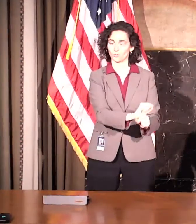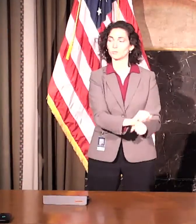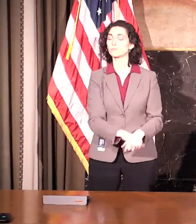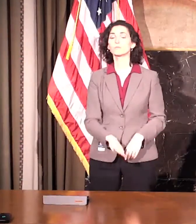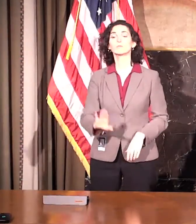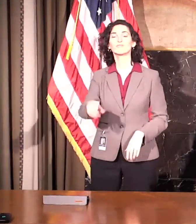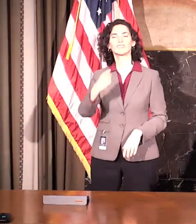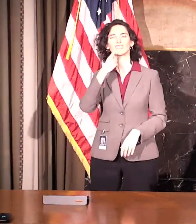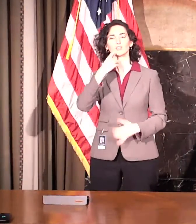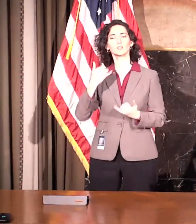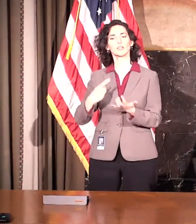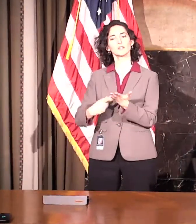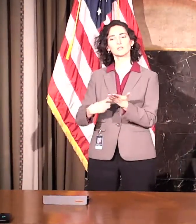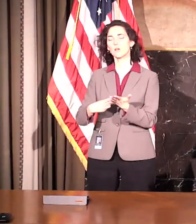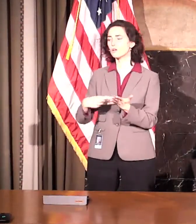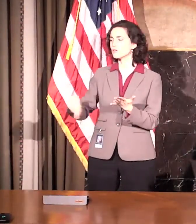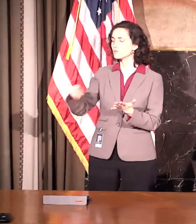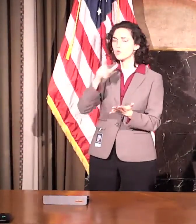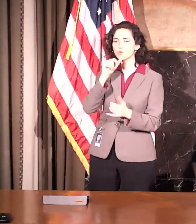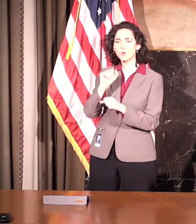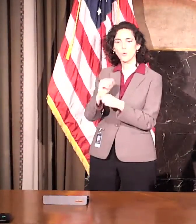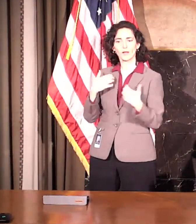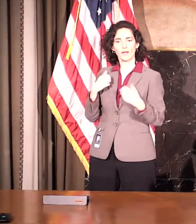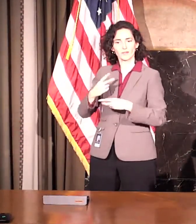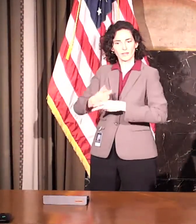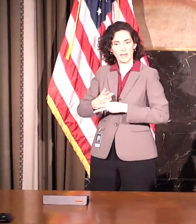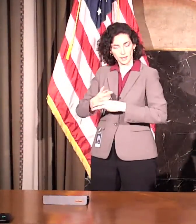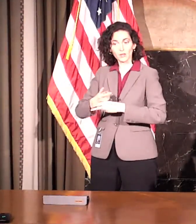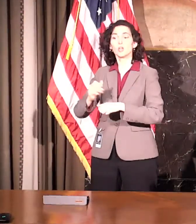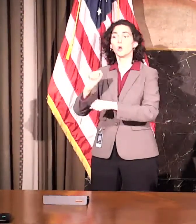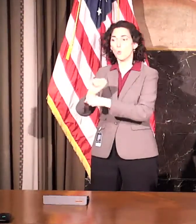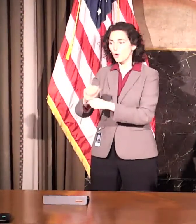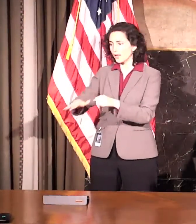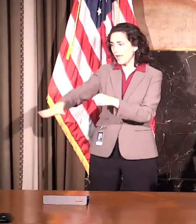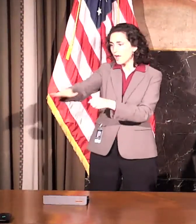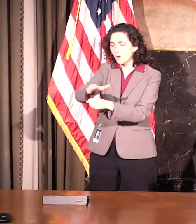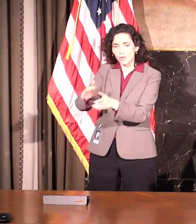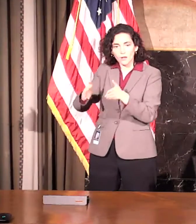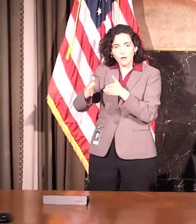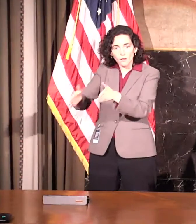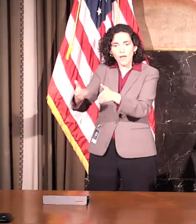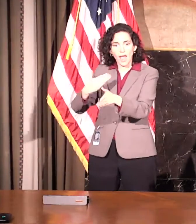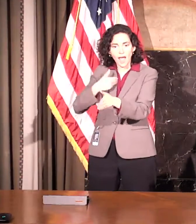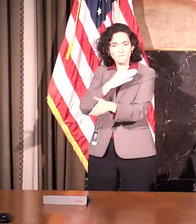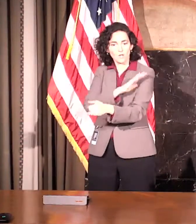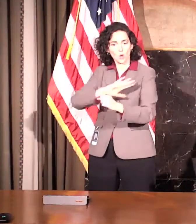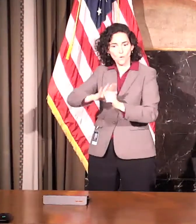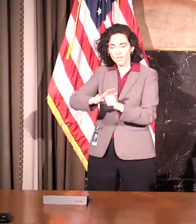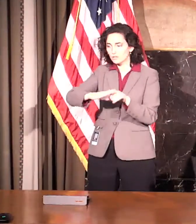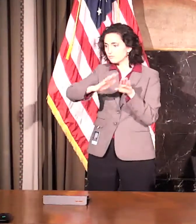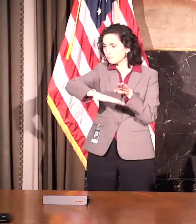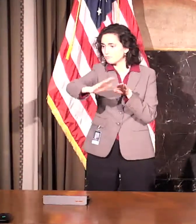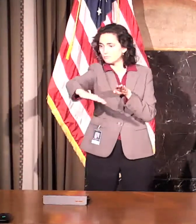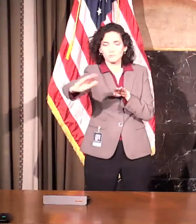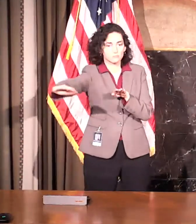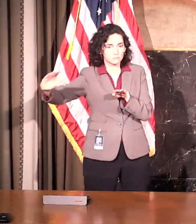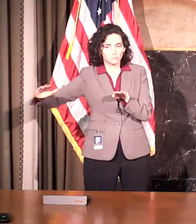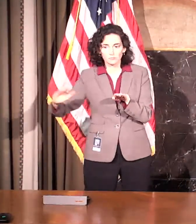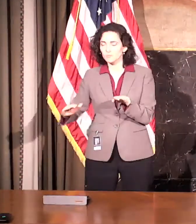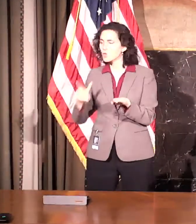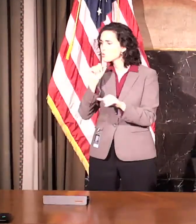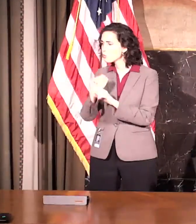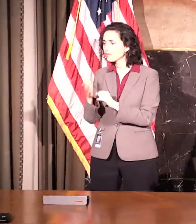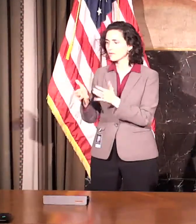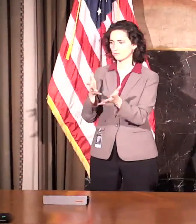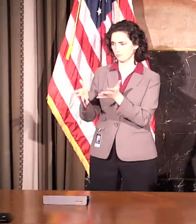workers who work on a COVID unit. And I will tell you, not just the ones I spoke to, but healthcare workers